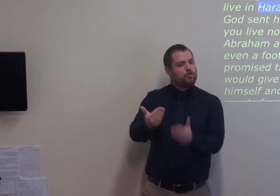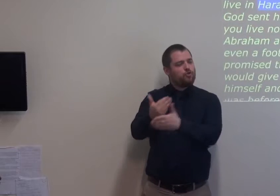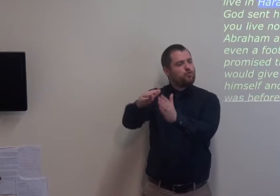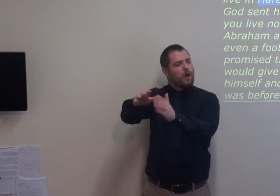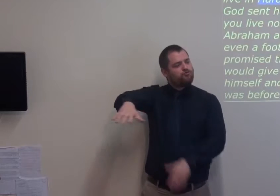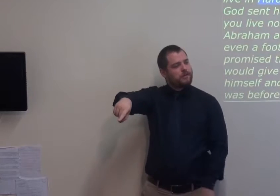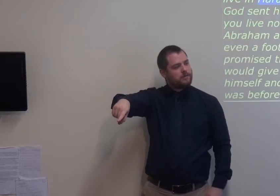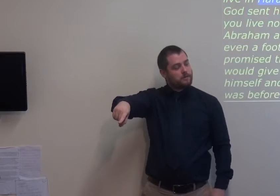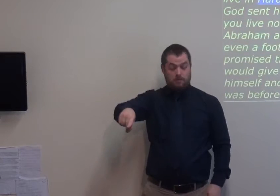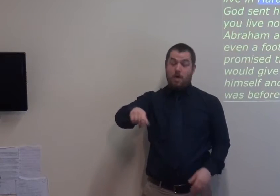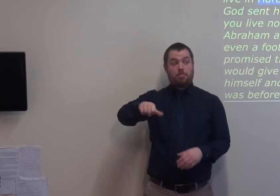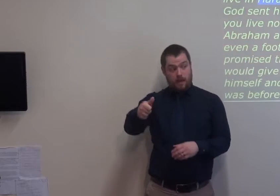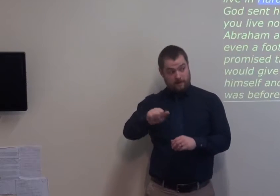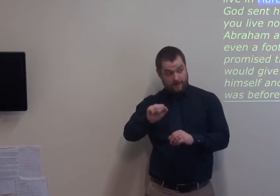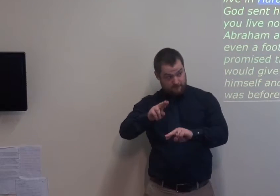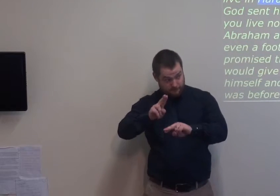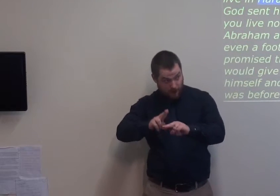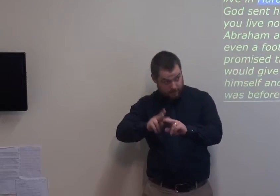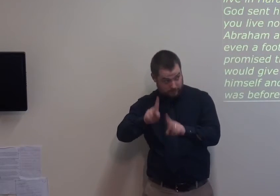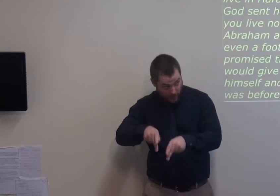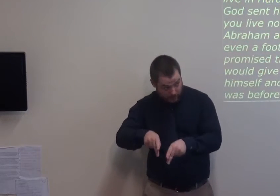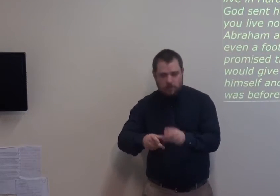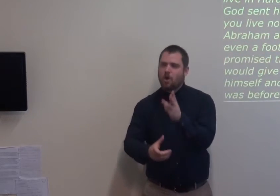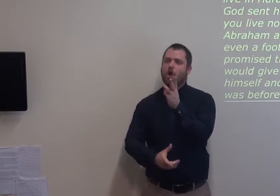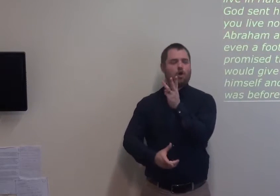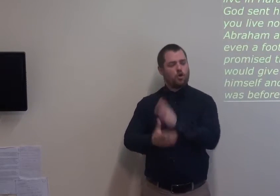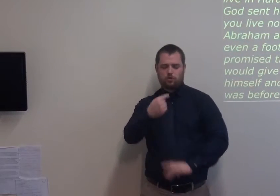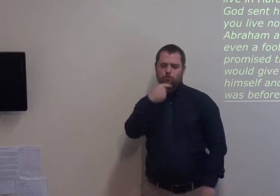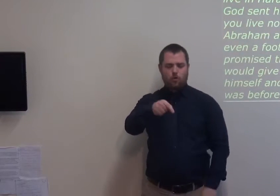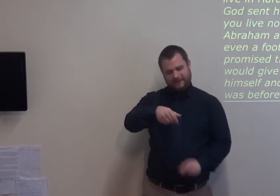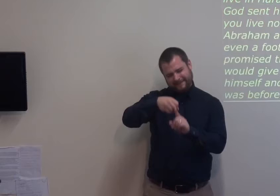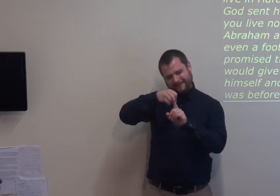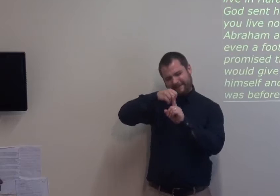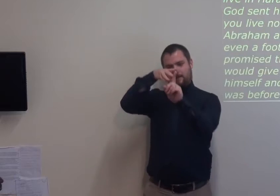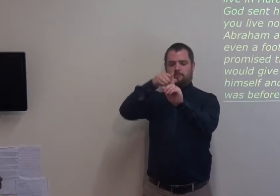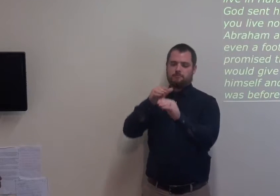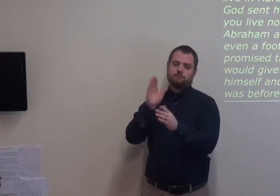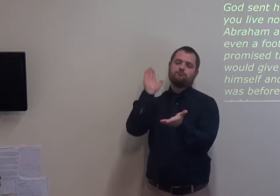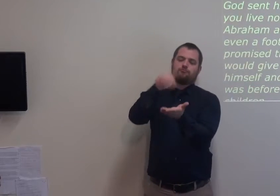After his father died, God sent him to this place where he lives now.